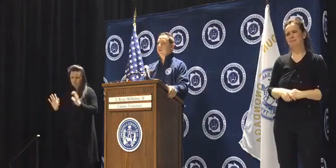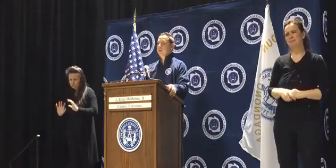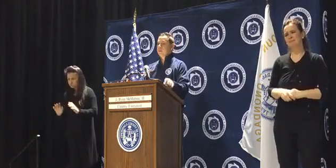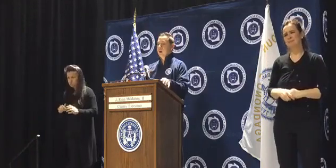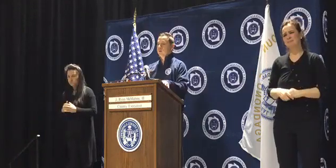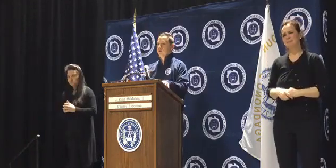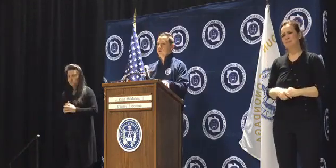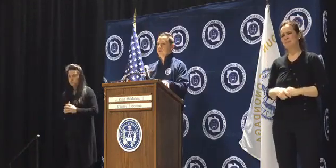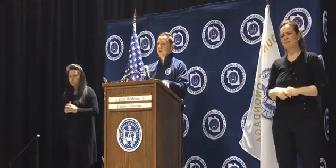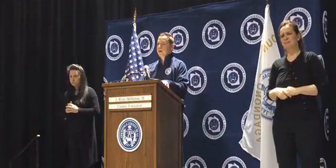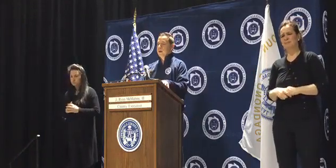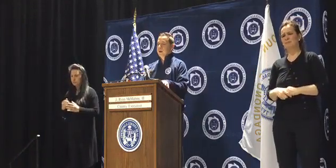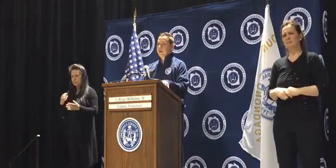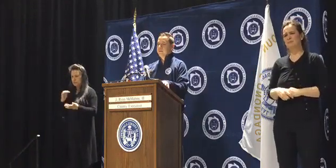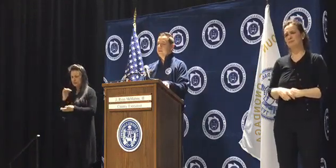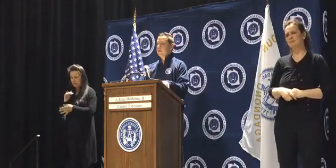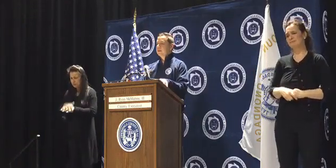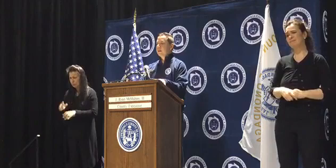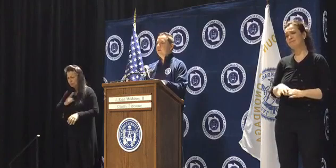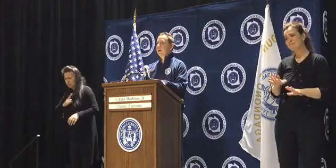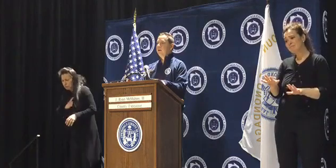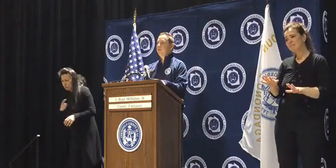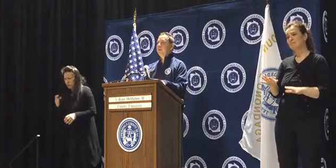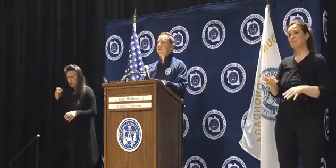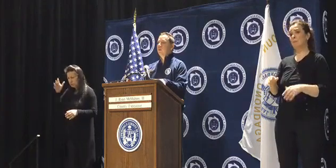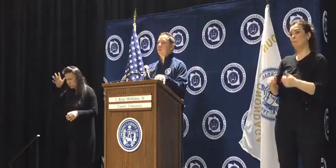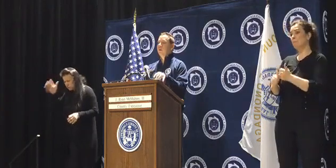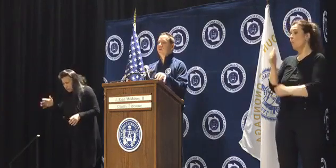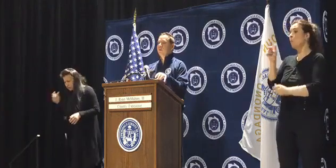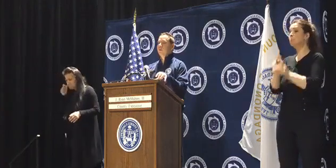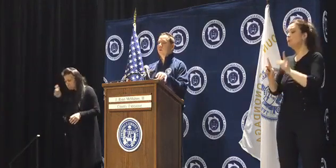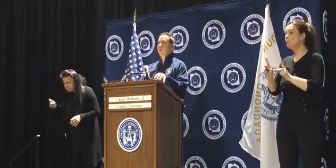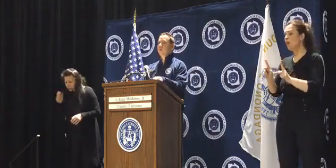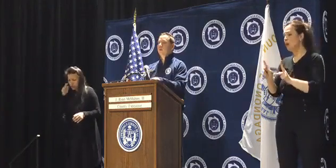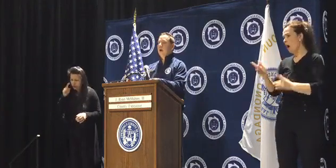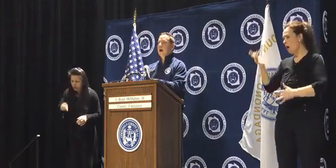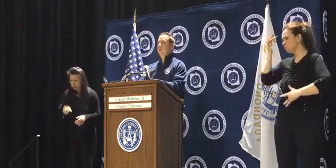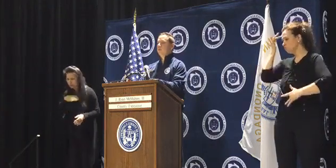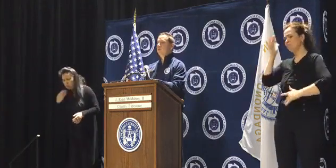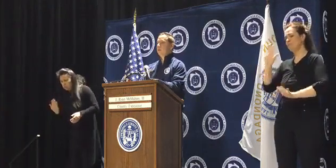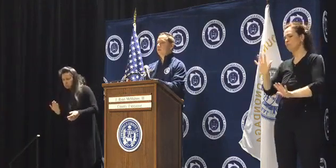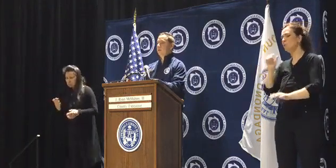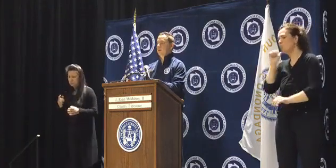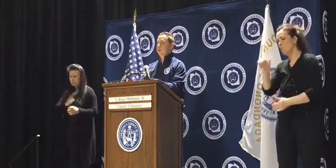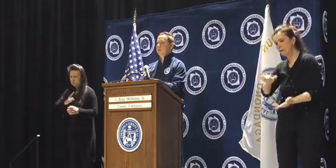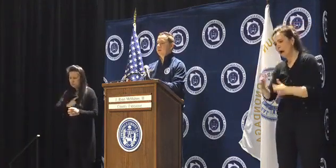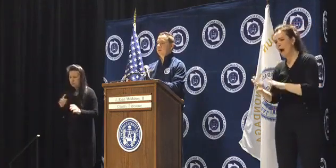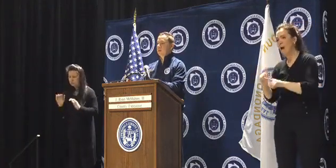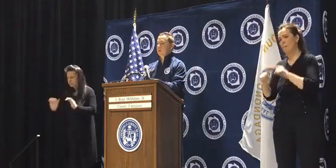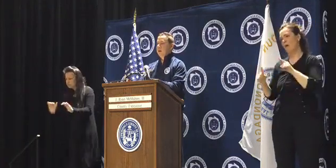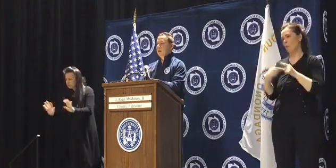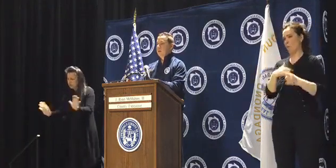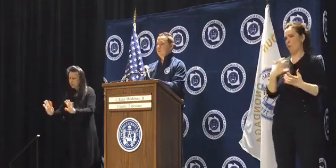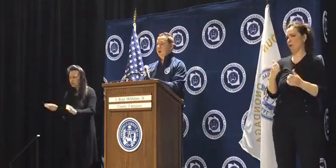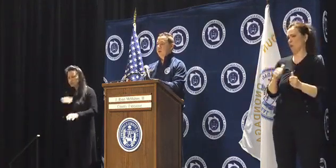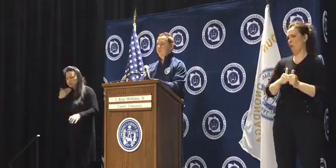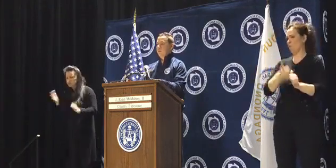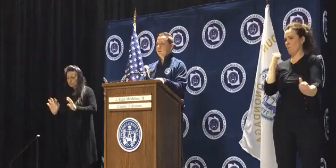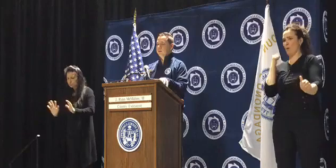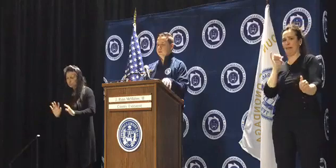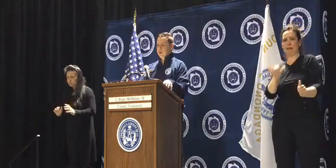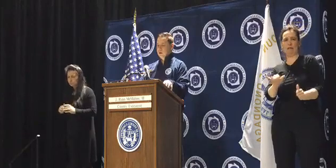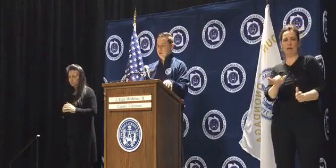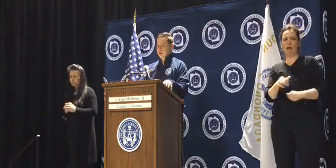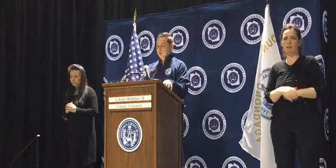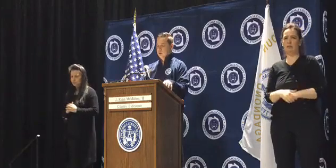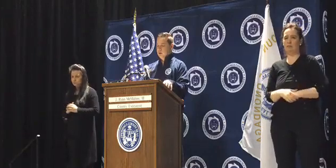I think we got to talk to them. And then, let's get creative. I think one of the opportunities with this, and I was talking about